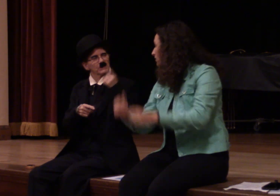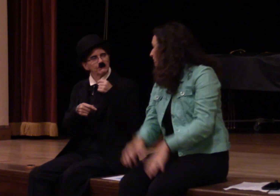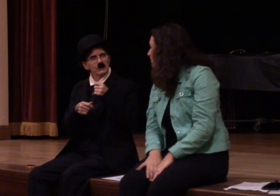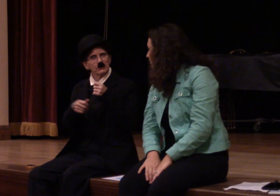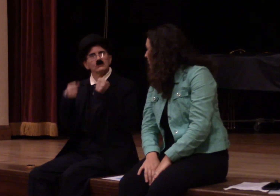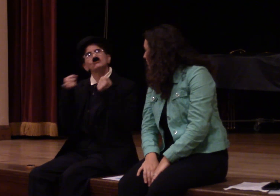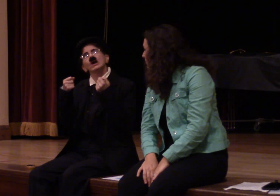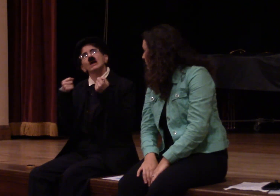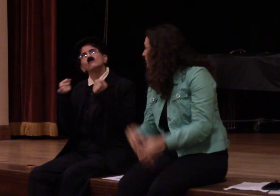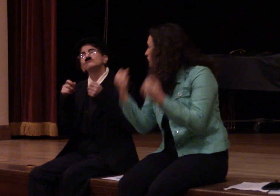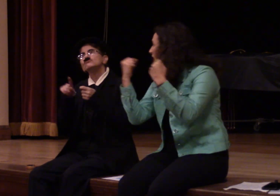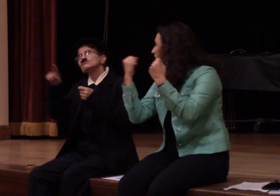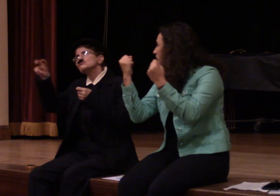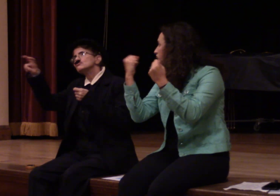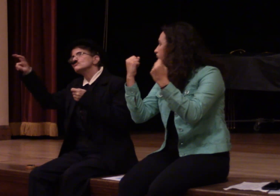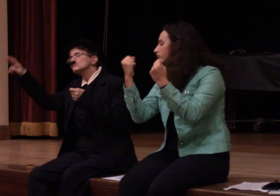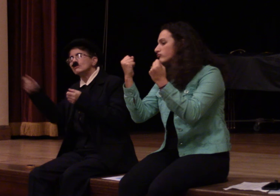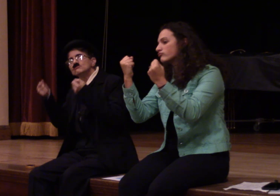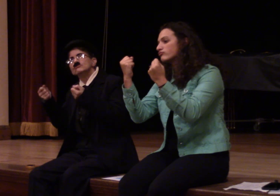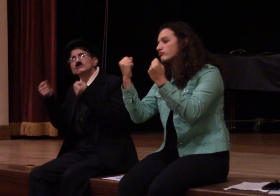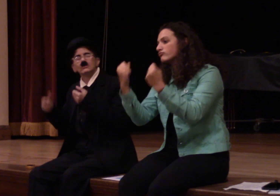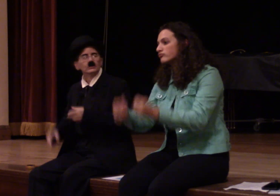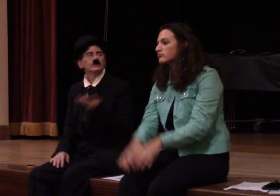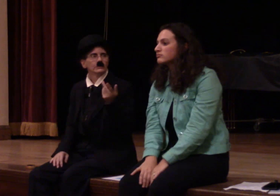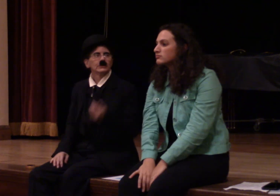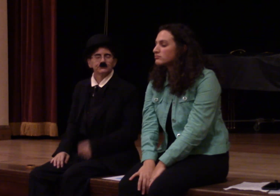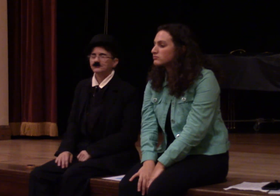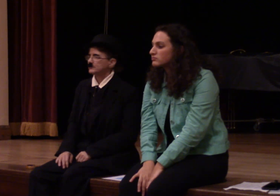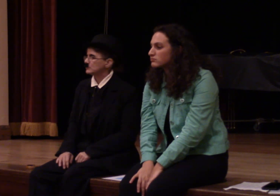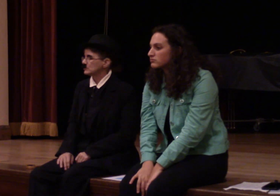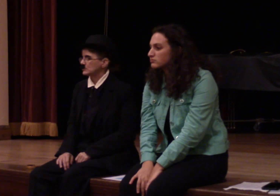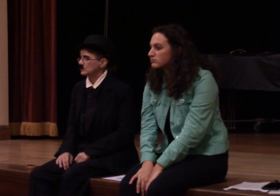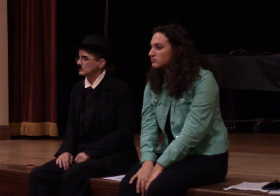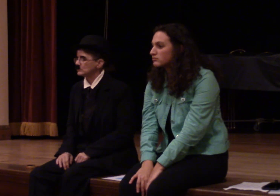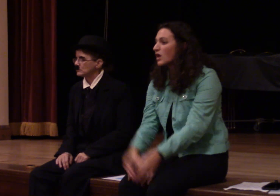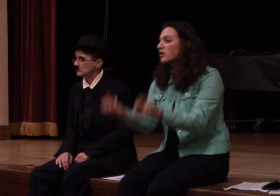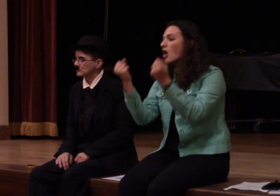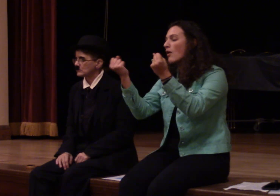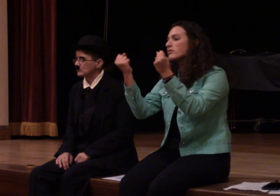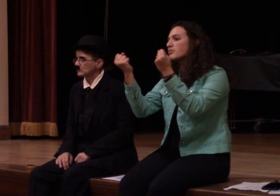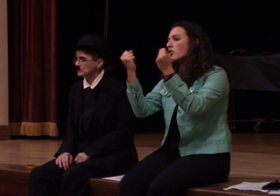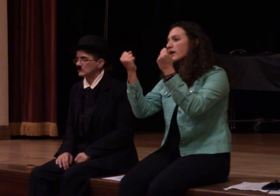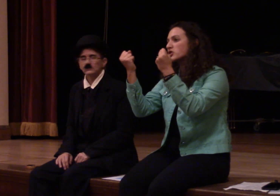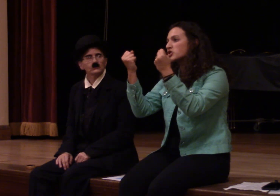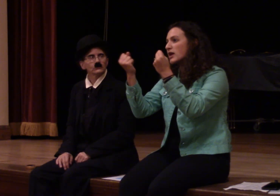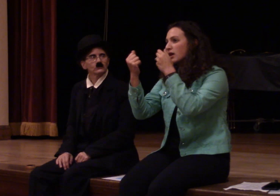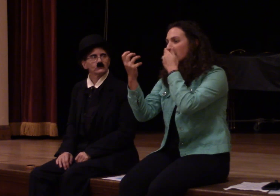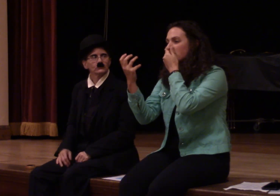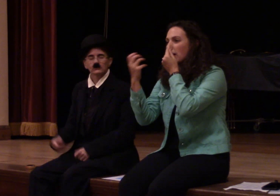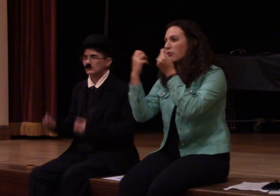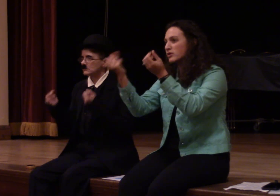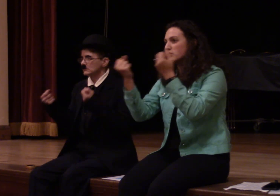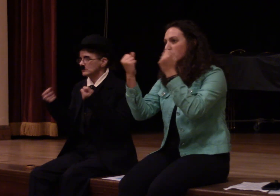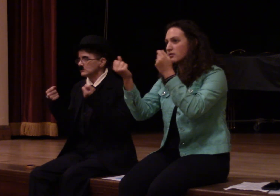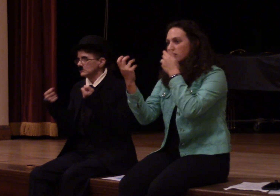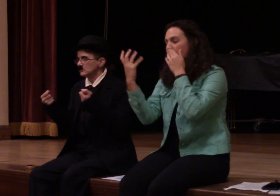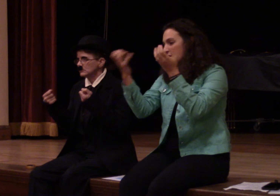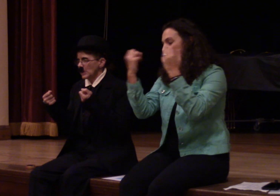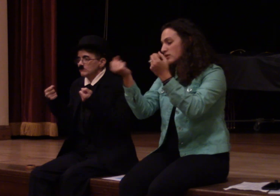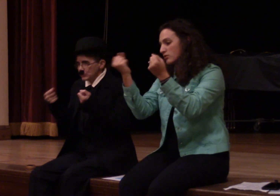people. So would you drive twice? That No, would- it's more like shaking. I wouldn't do it, I mean, you can do it twice.